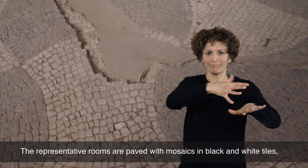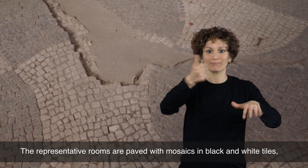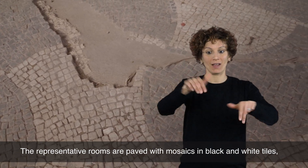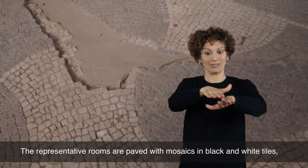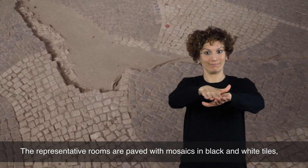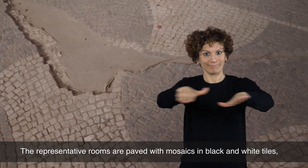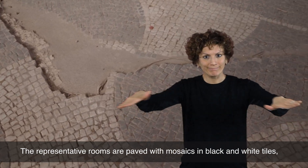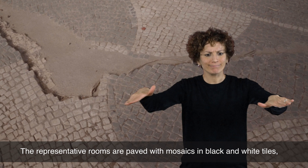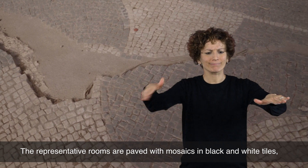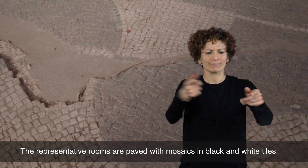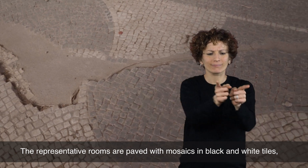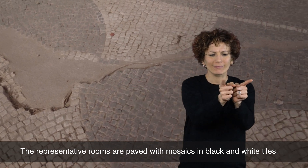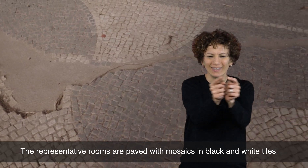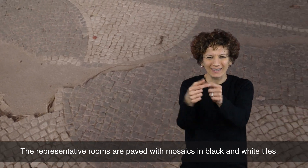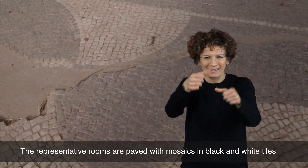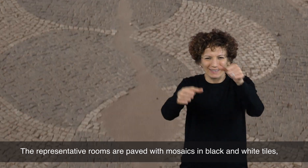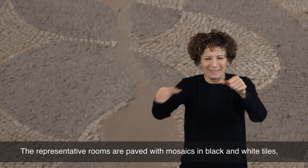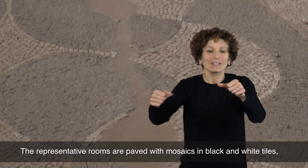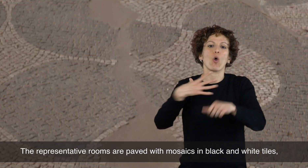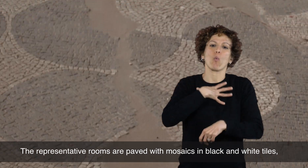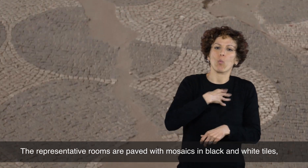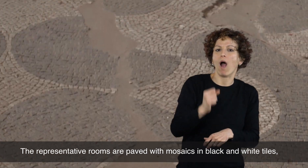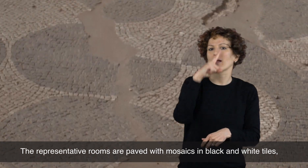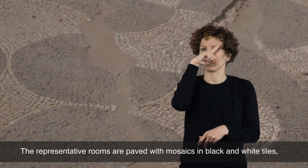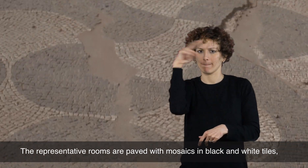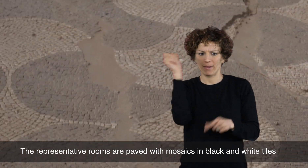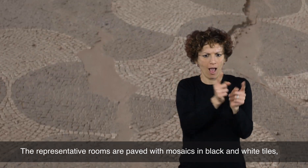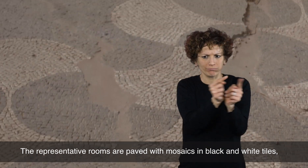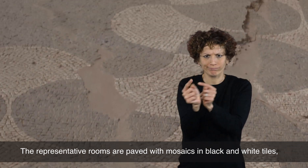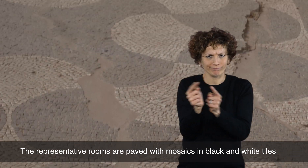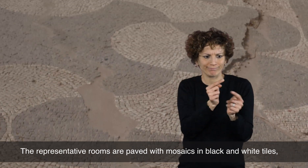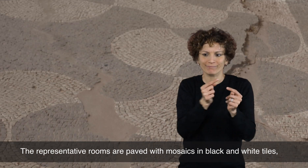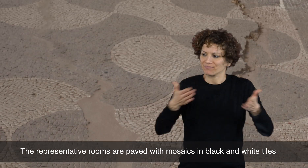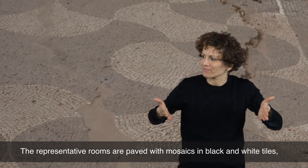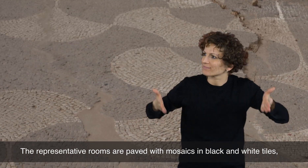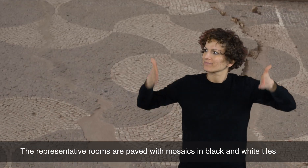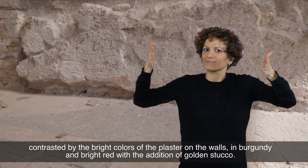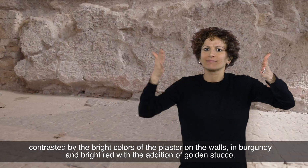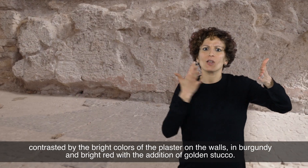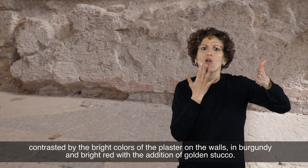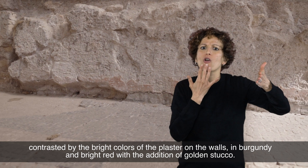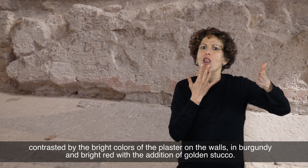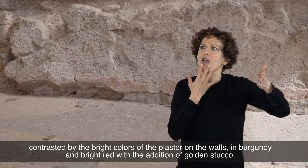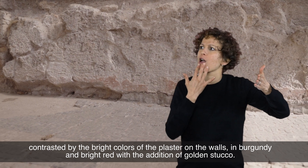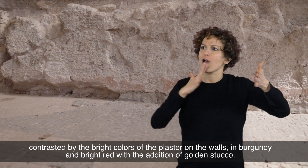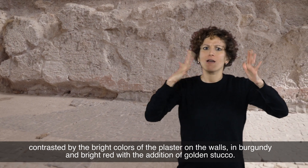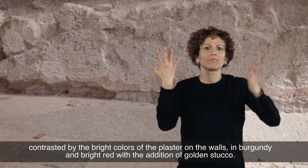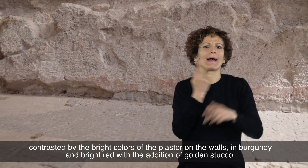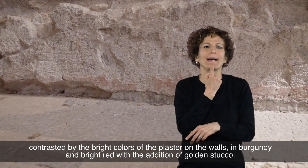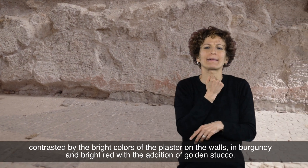The representative rooms are paved with mosaics in black and white tiles, contrasted by the bright colors